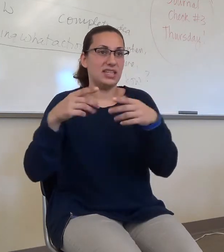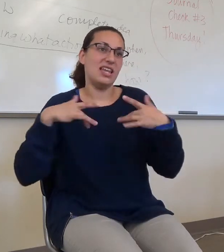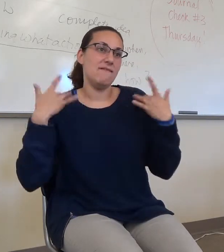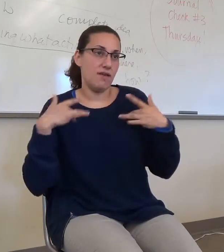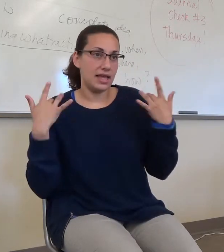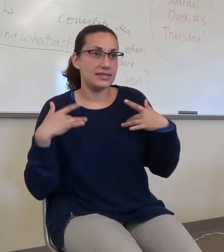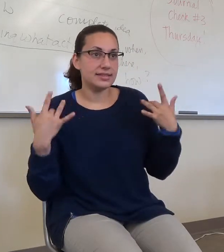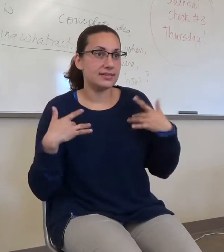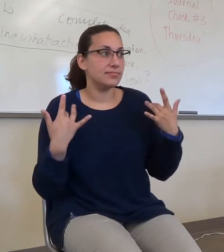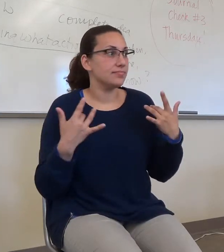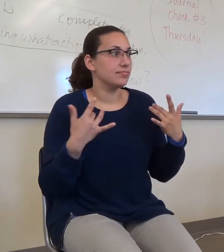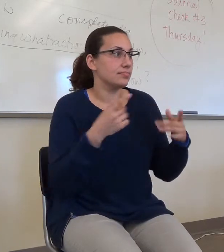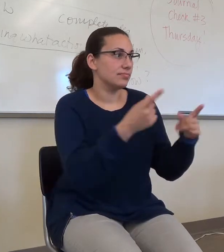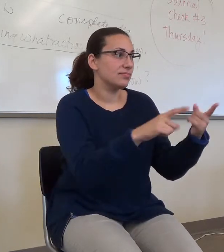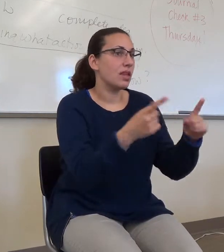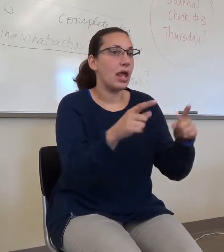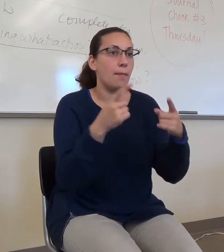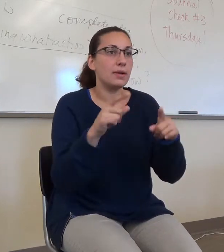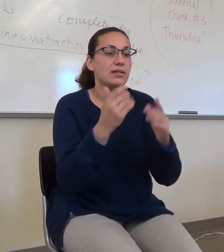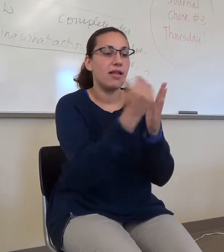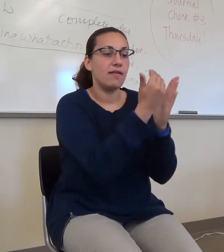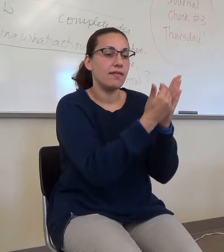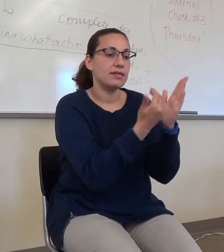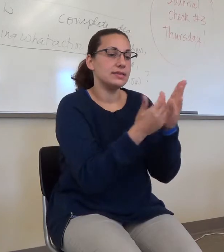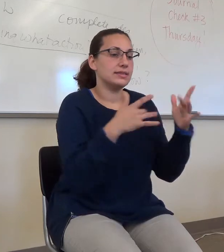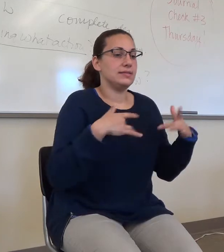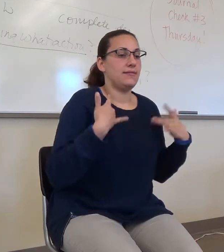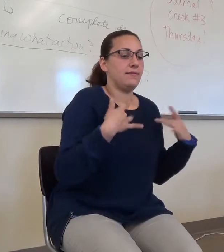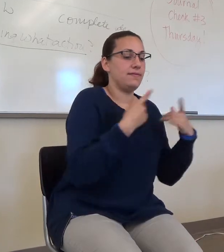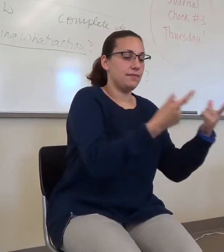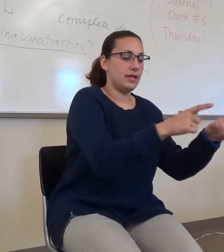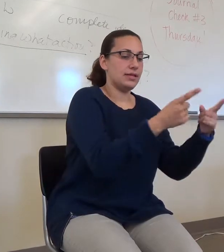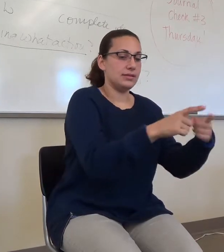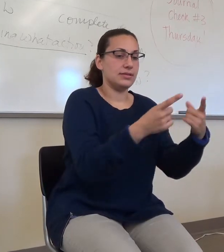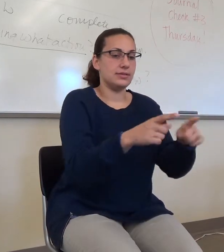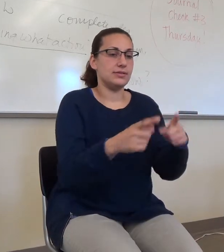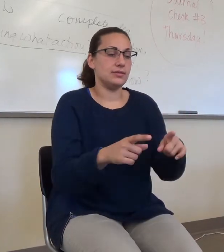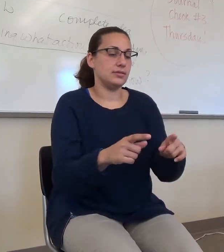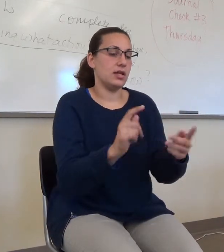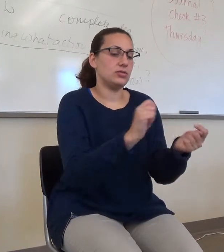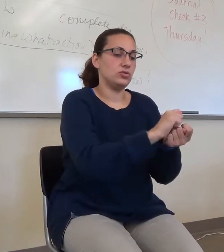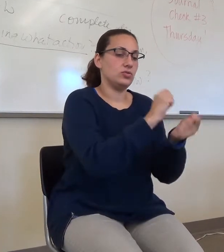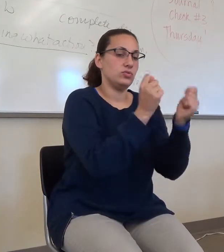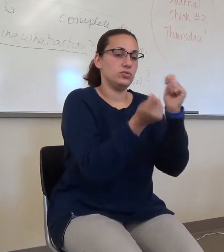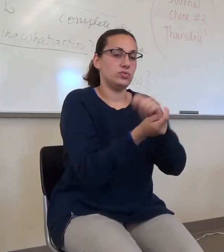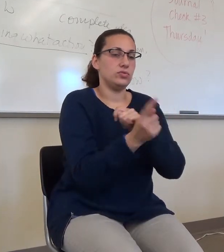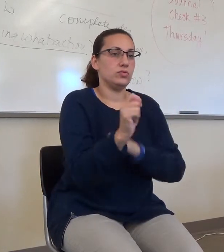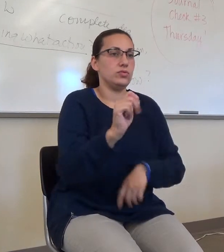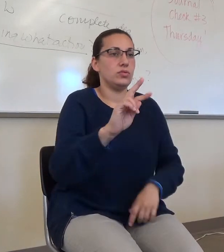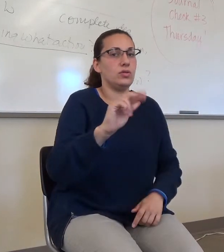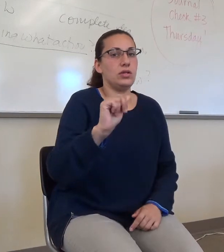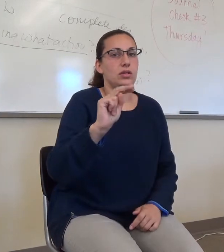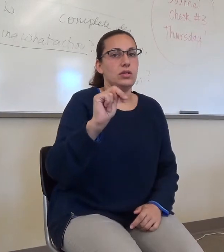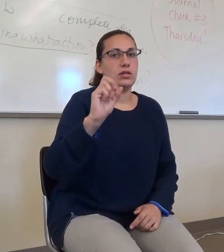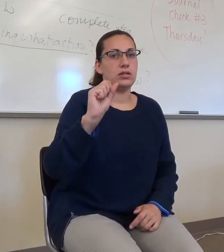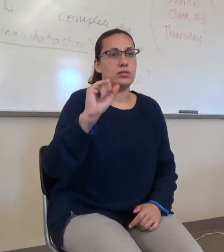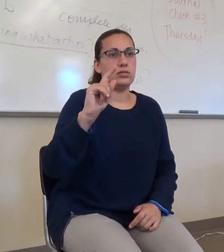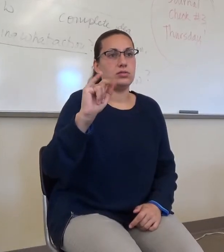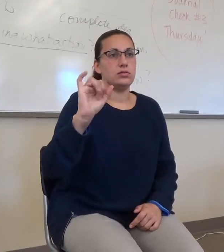right? The list of events, the transitions that gave you what's going on. One